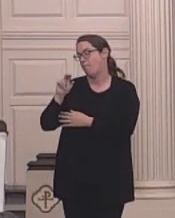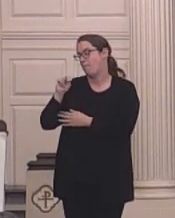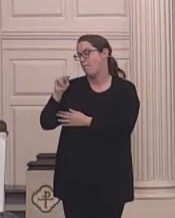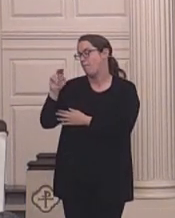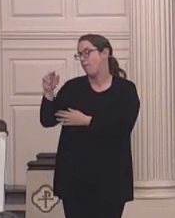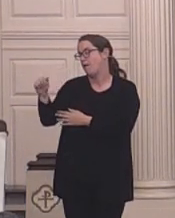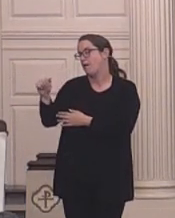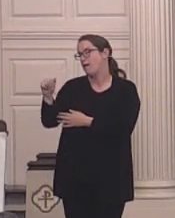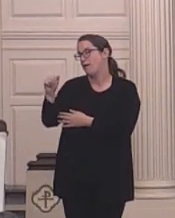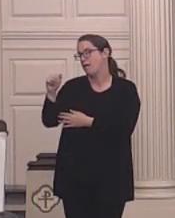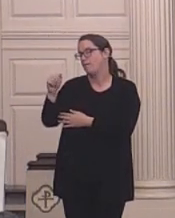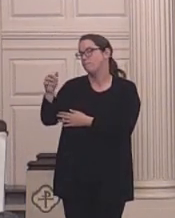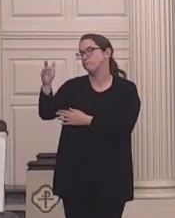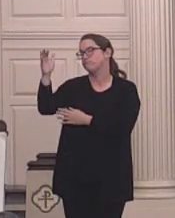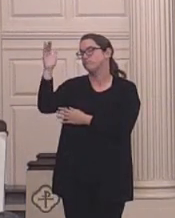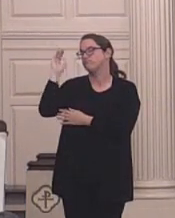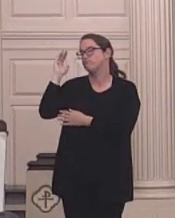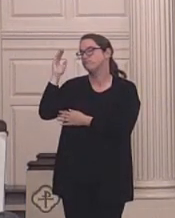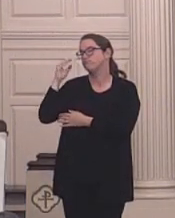upon them to